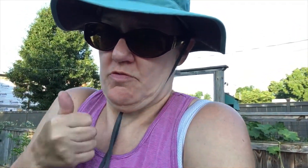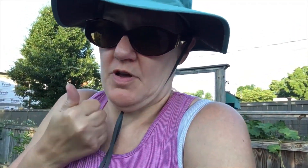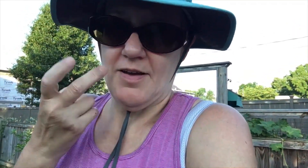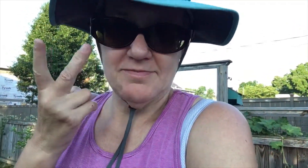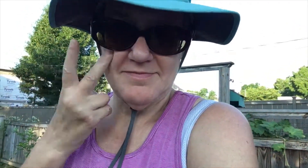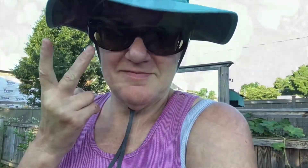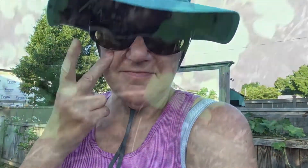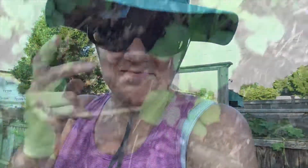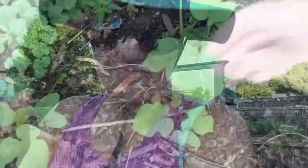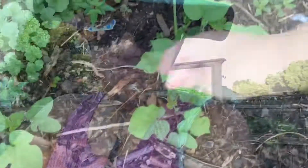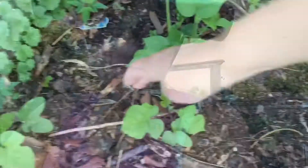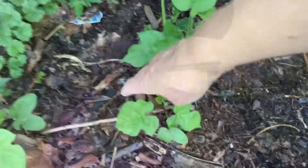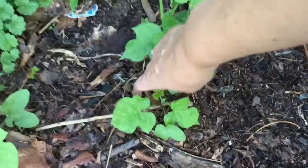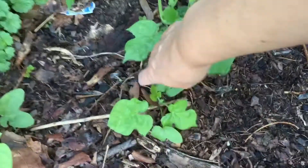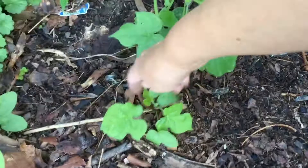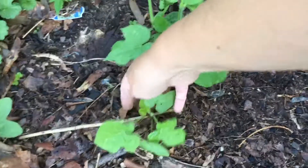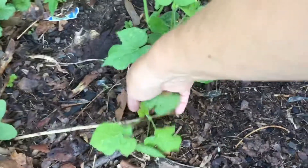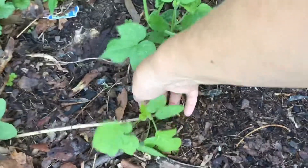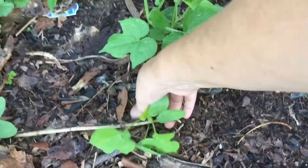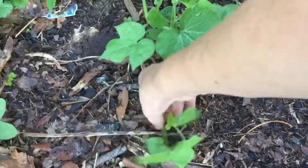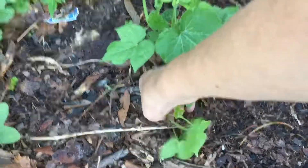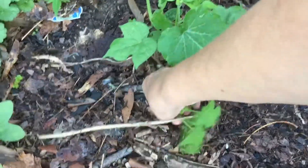of it left, and maybe that part will survive.